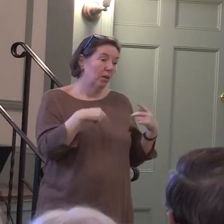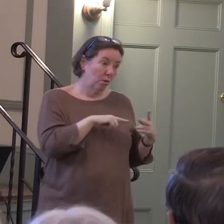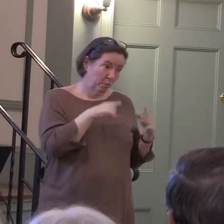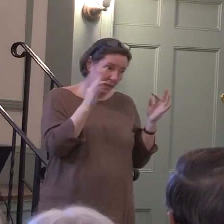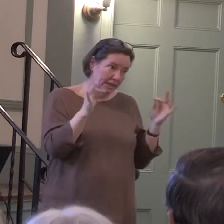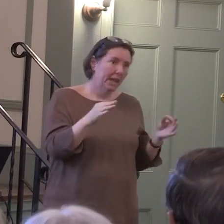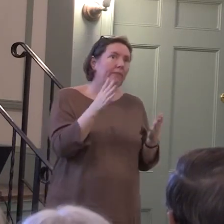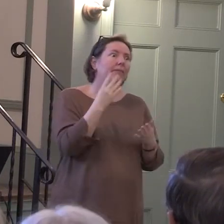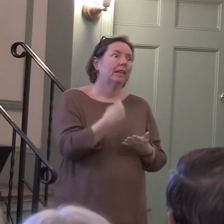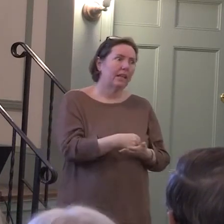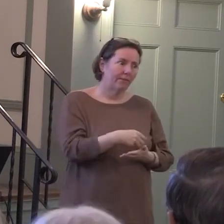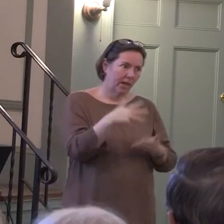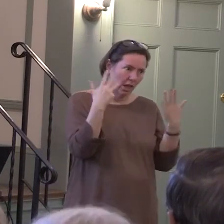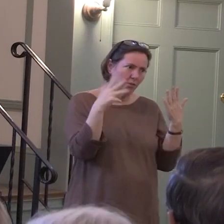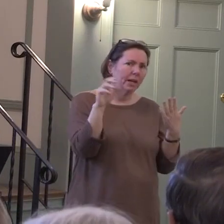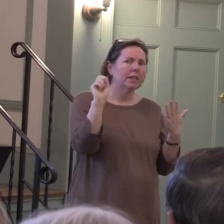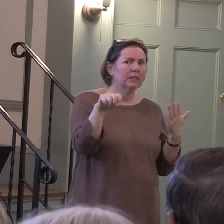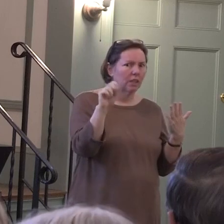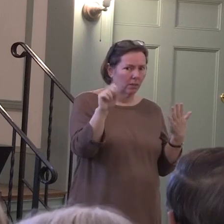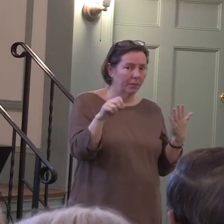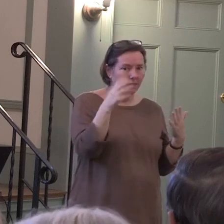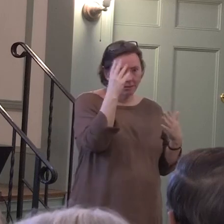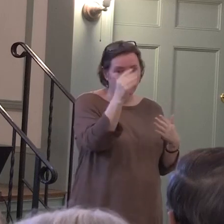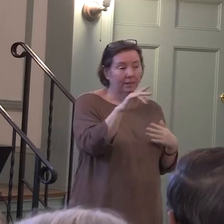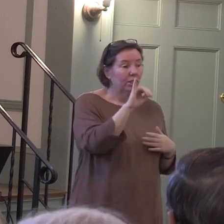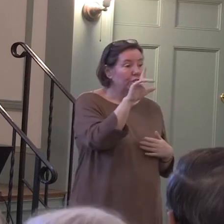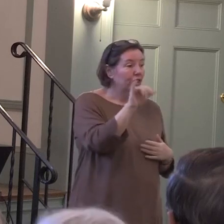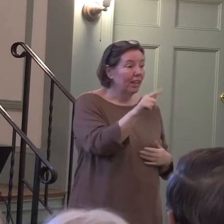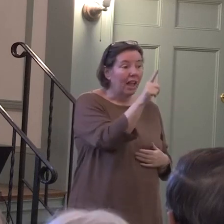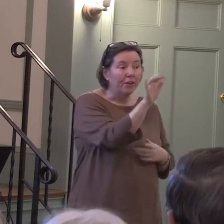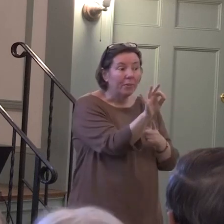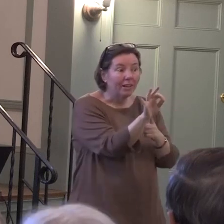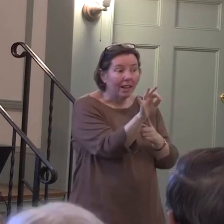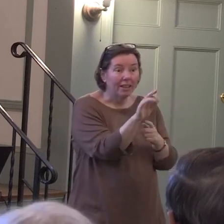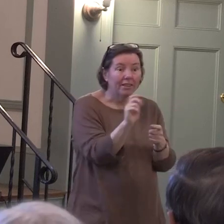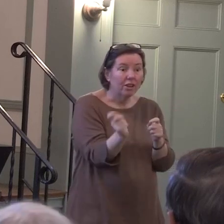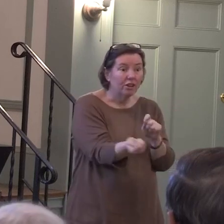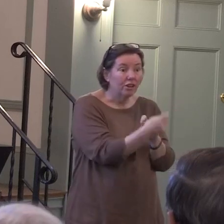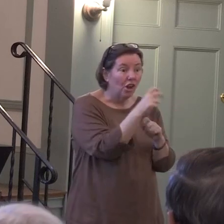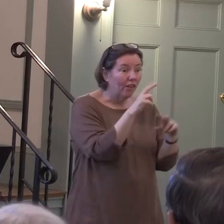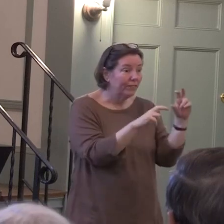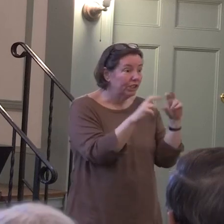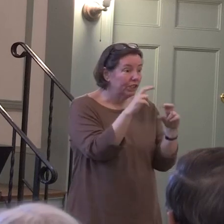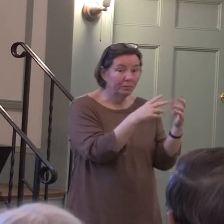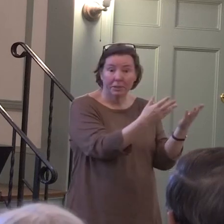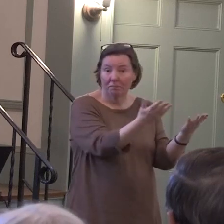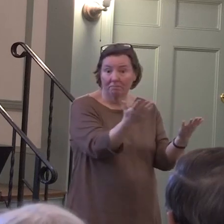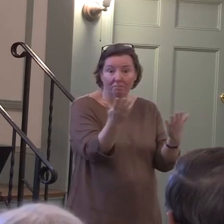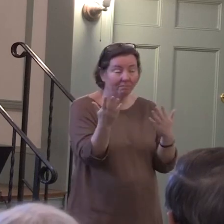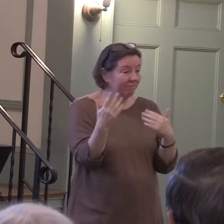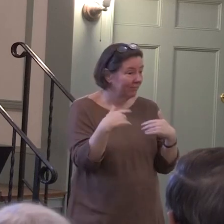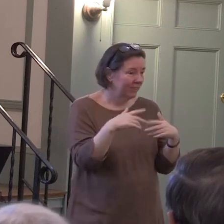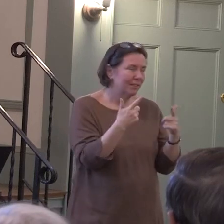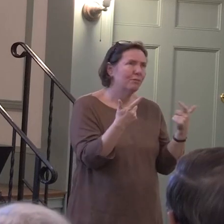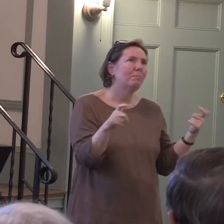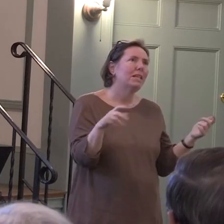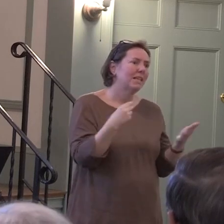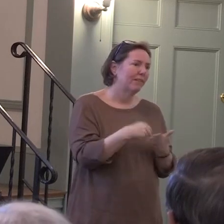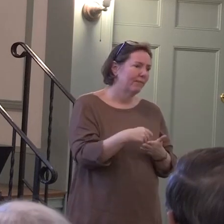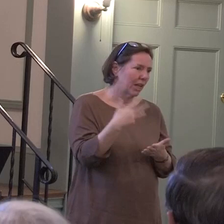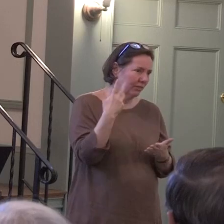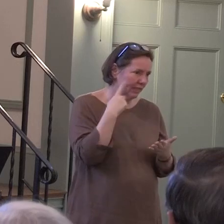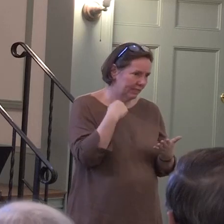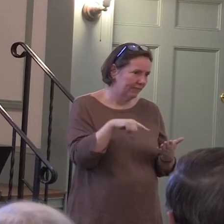do fundraising. I mean, July 29th, we have a golf tournament. That's a big fundraiser for